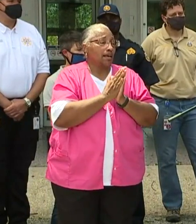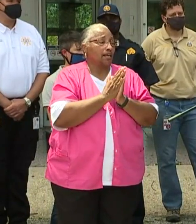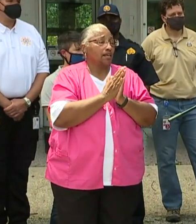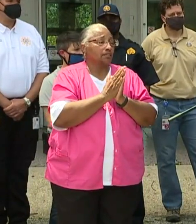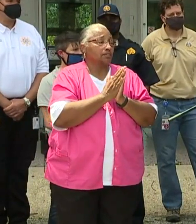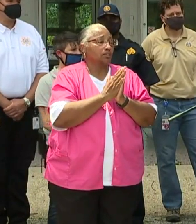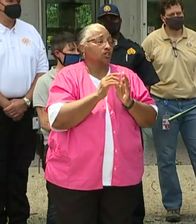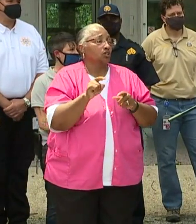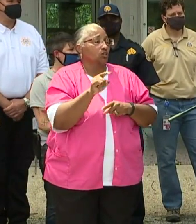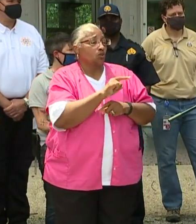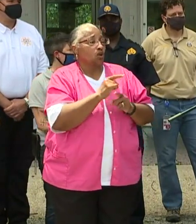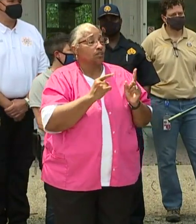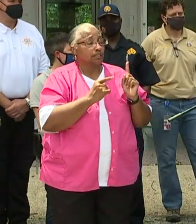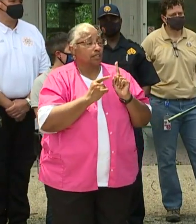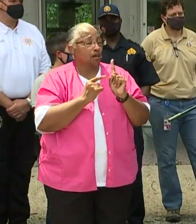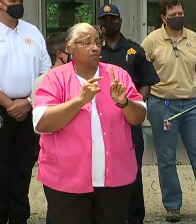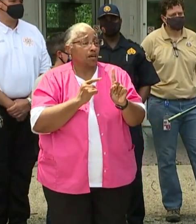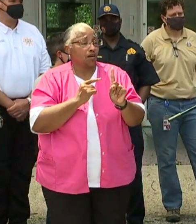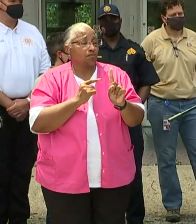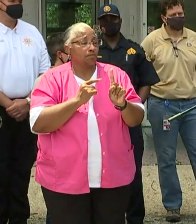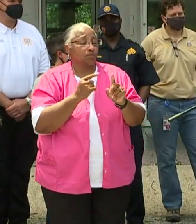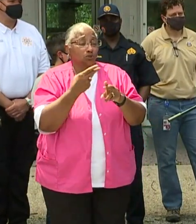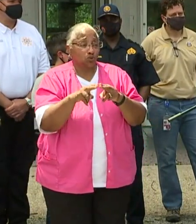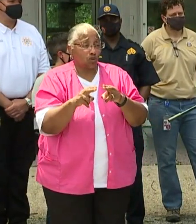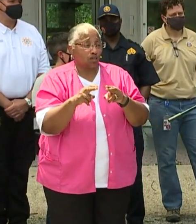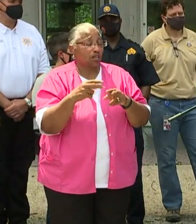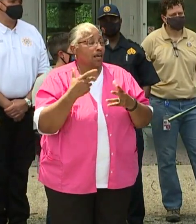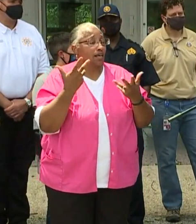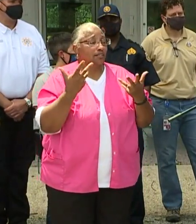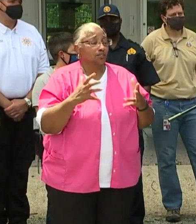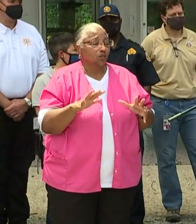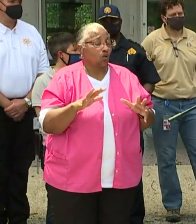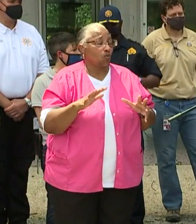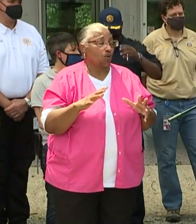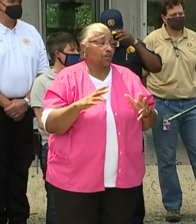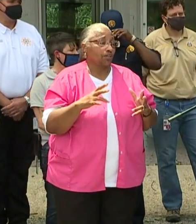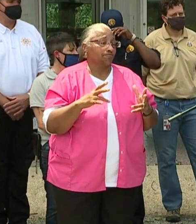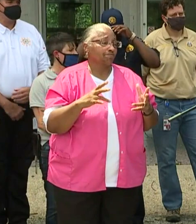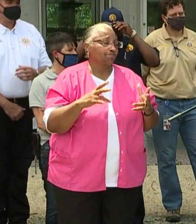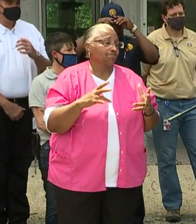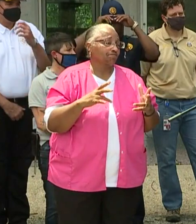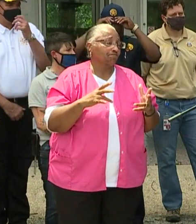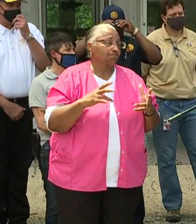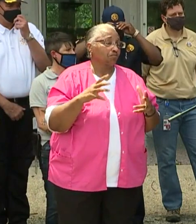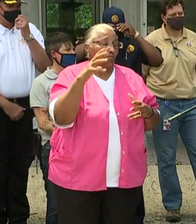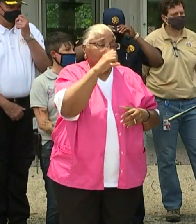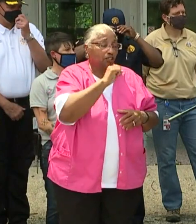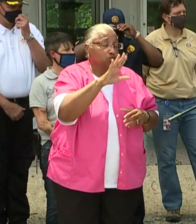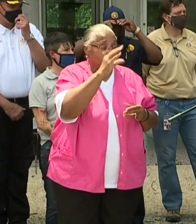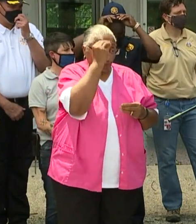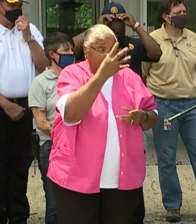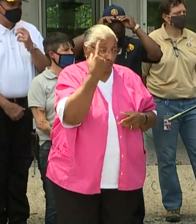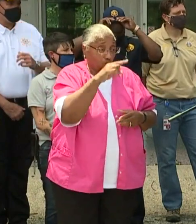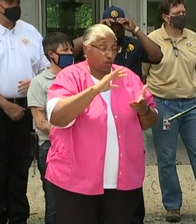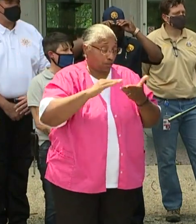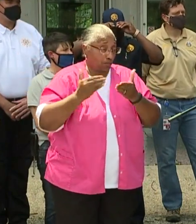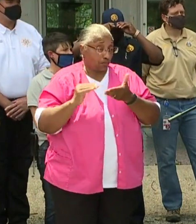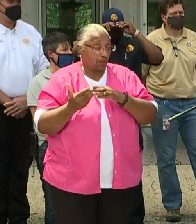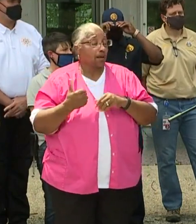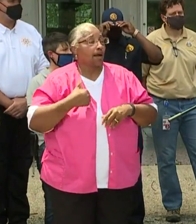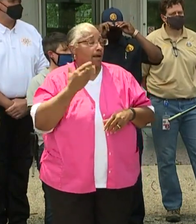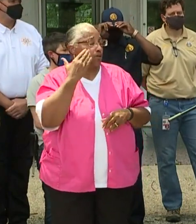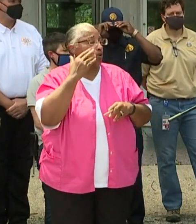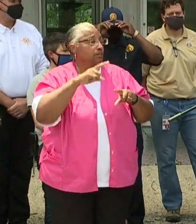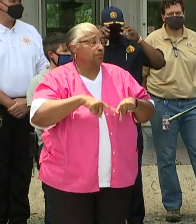ask you to come up and be concise, but I definitely don't want to overlook your messaging for the community that I know is